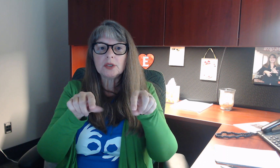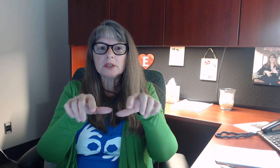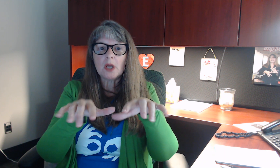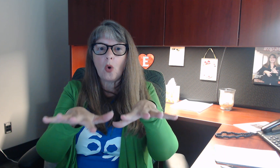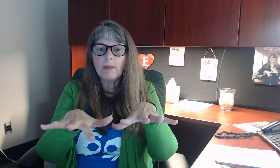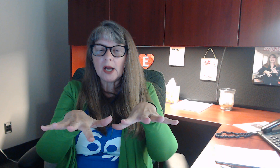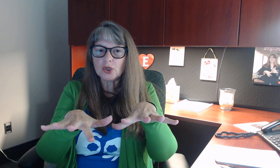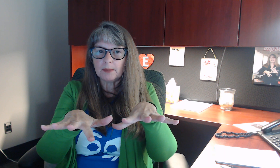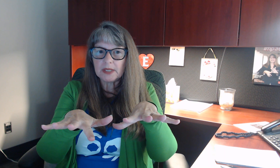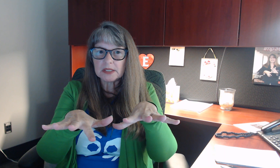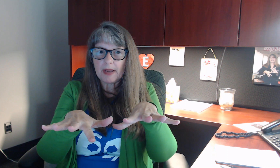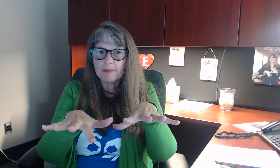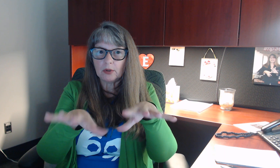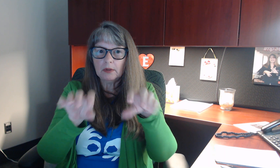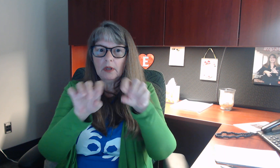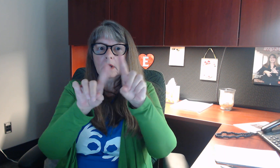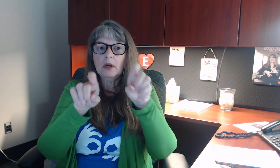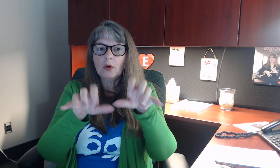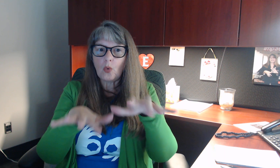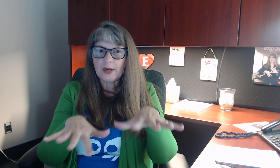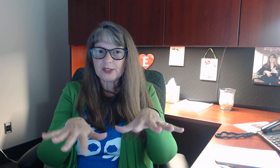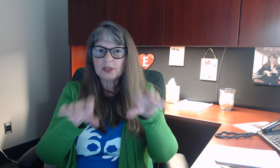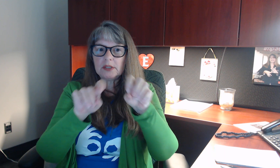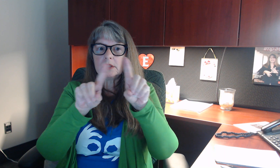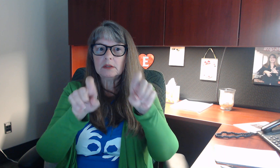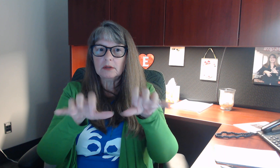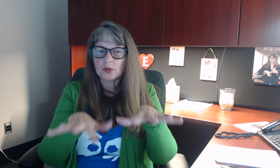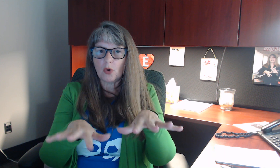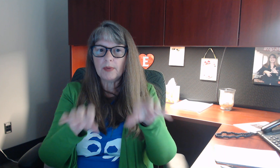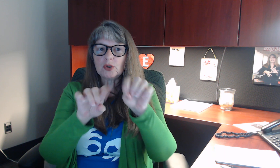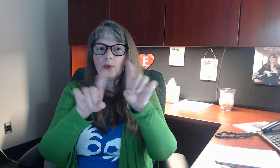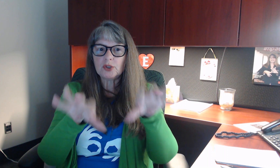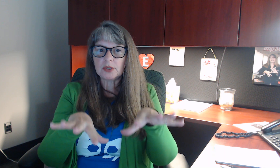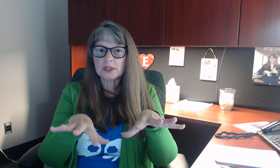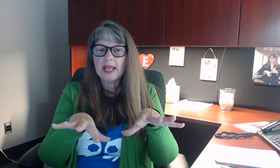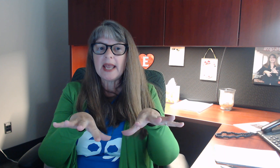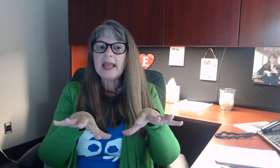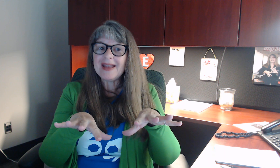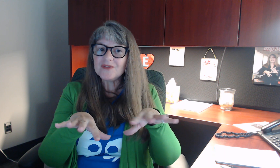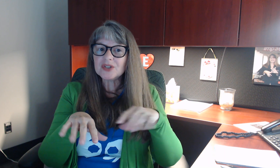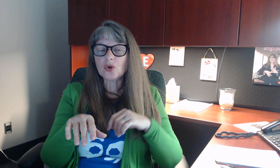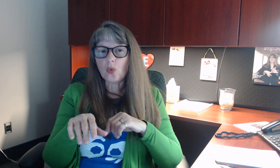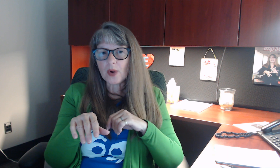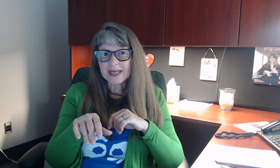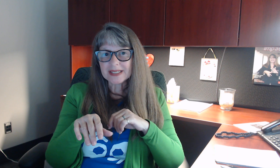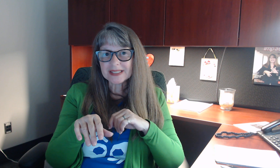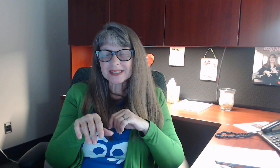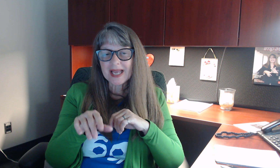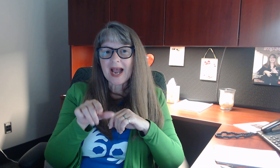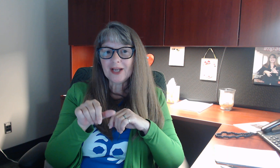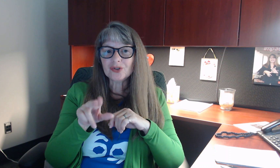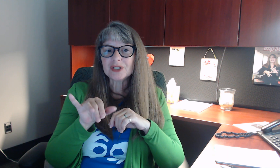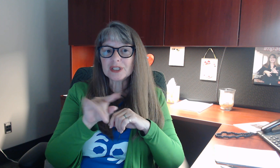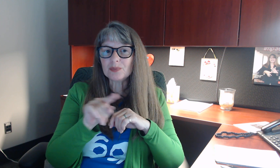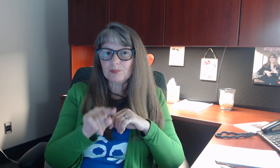a whole bunch on a piece of paper. Questions. There's a whole bunch of questions. If it's a quiz, I usually spell